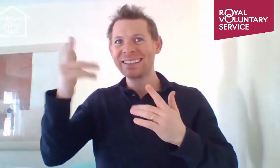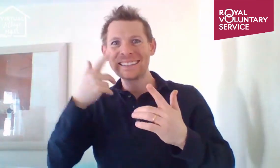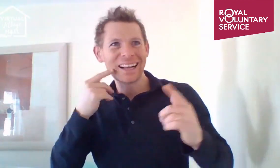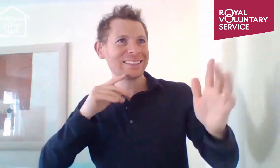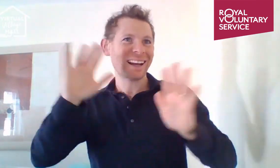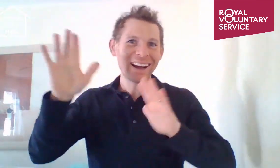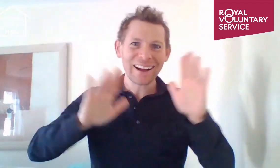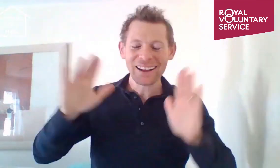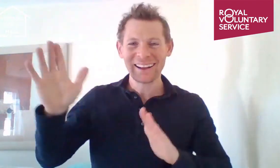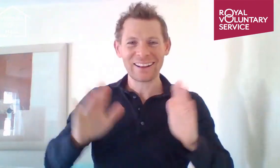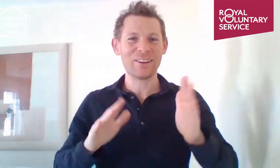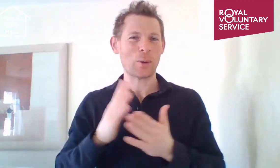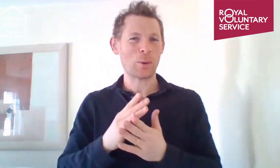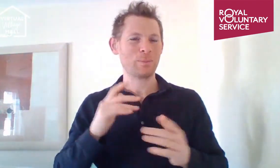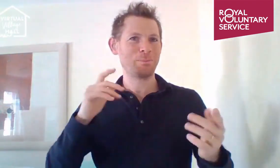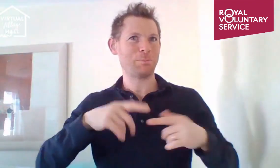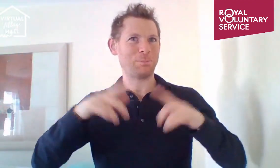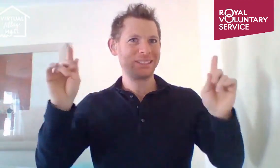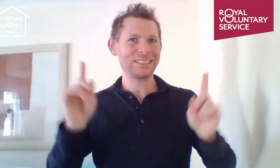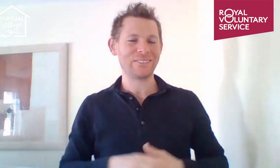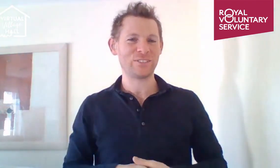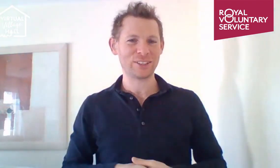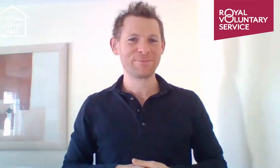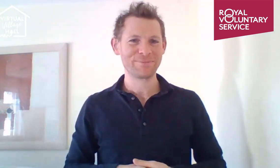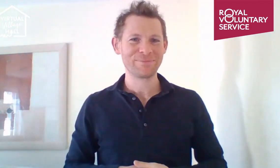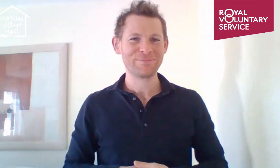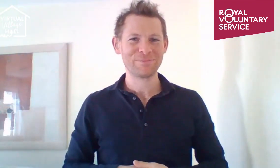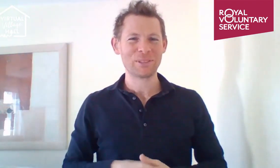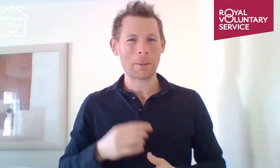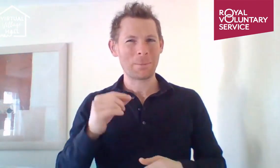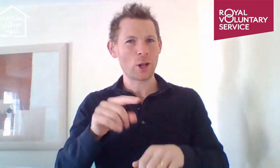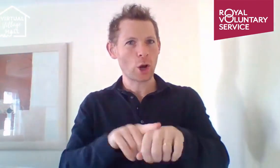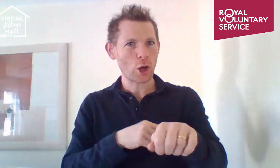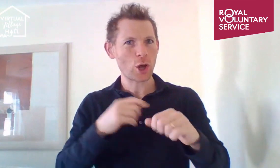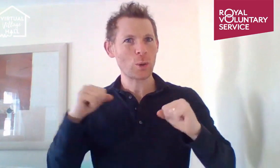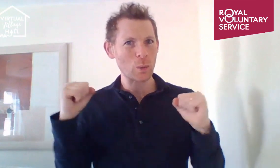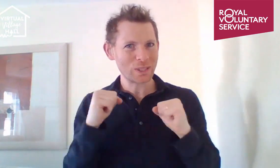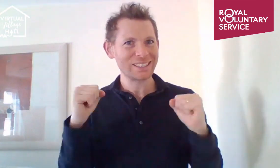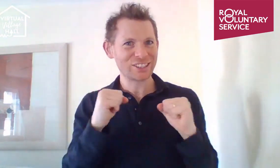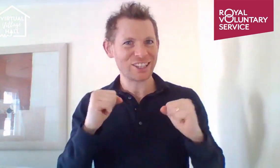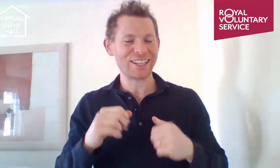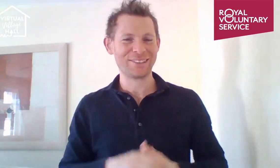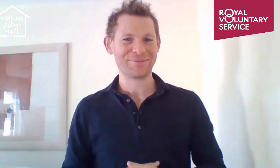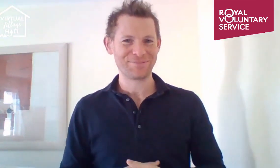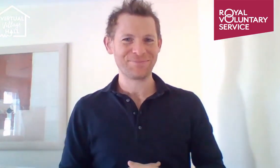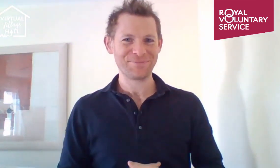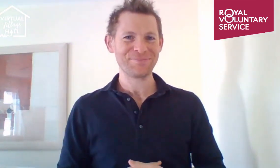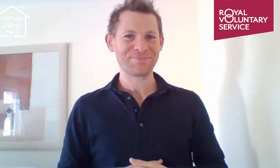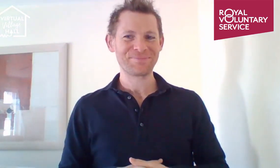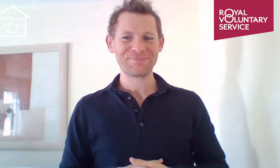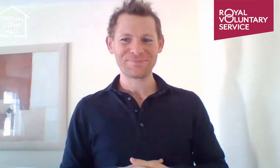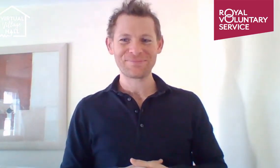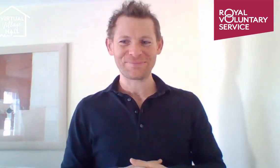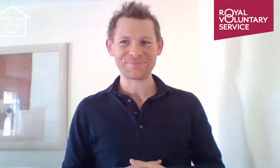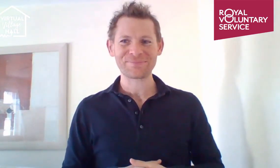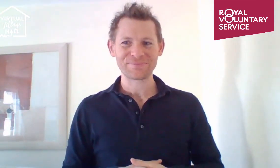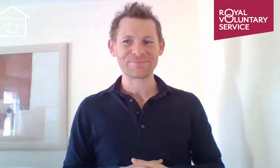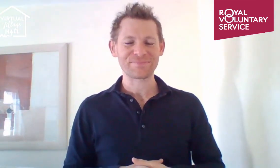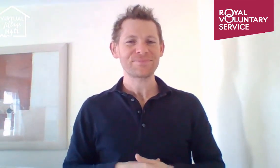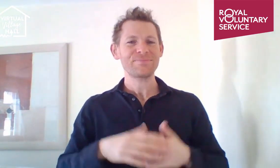mood uplifted as the weather improves. It's a big difference. It makes such a big difference. It's been such a long winter for us.